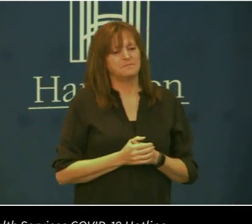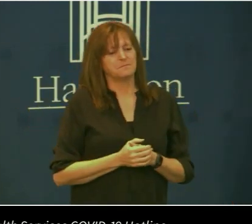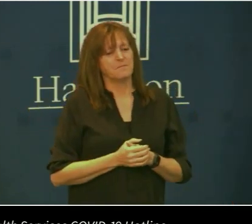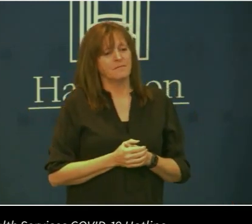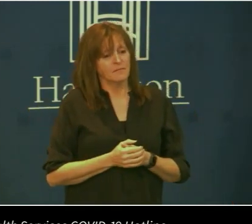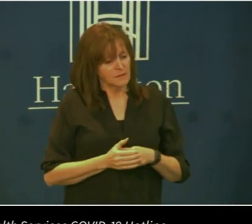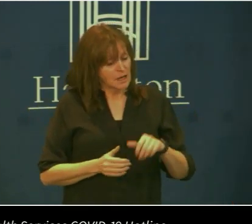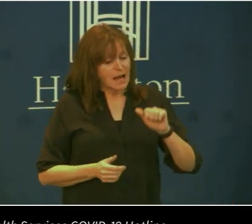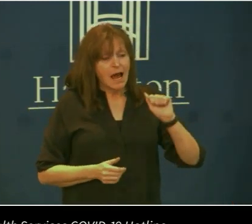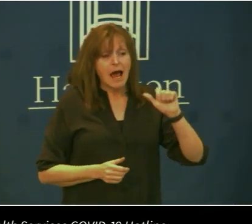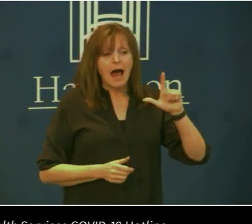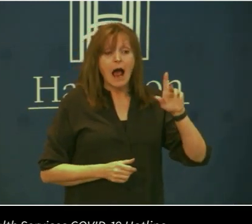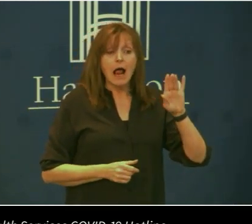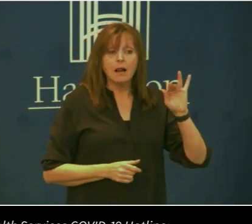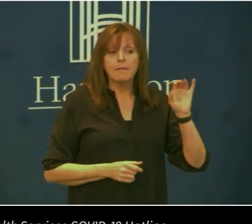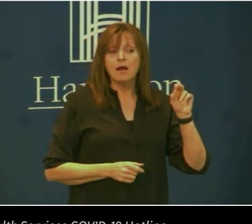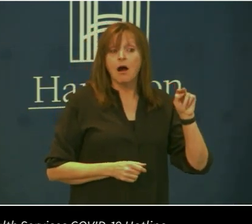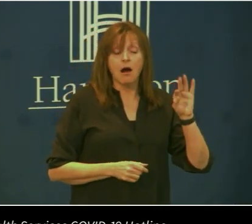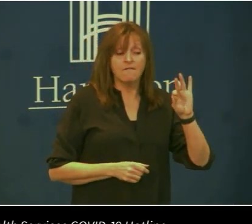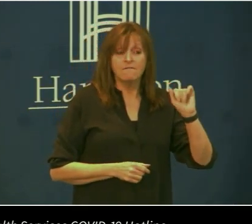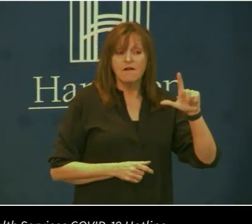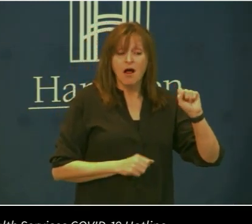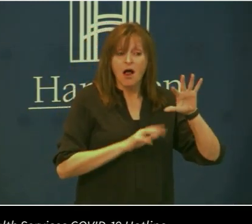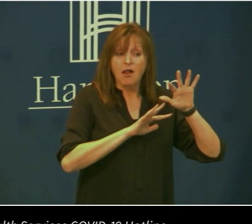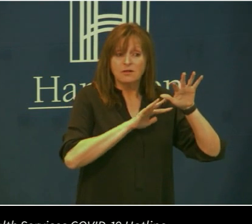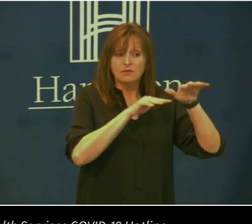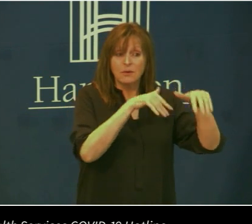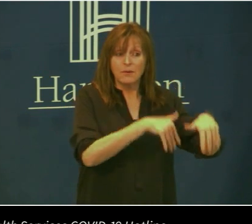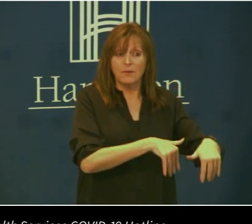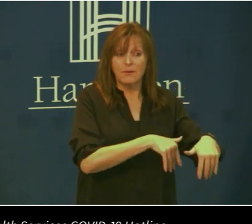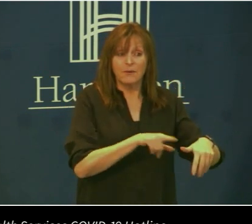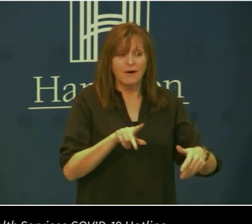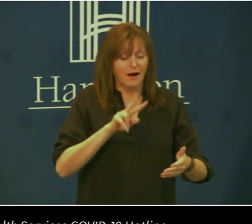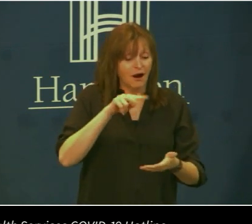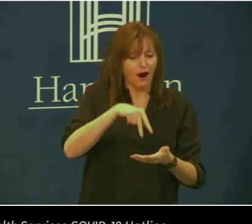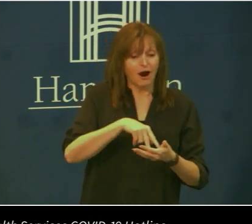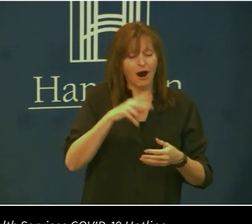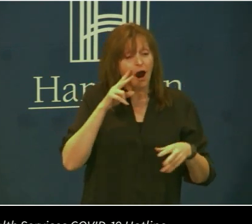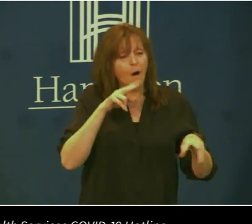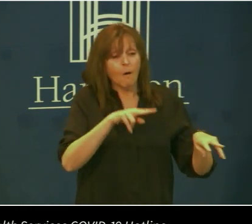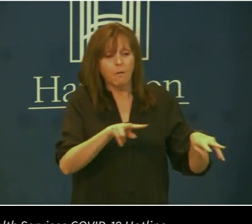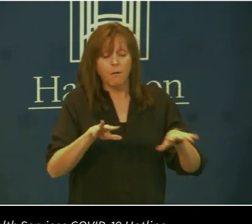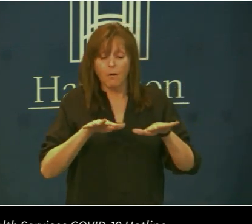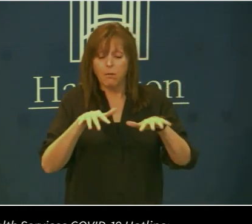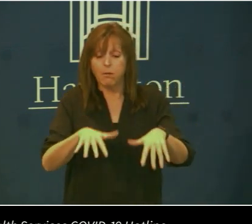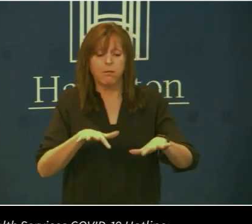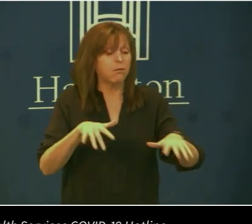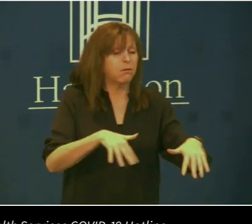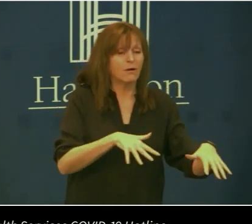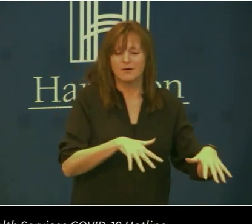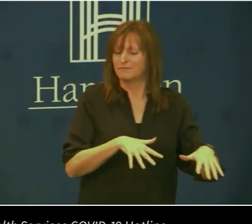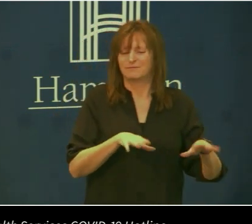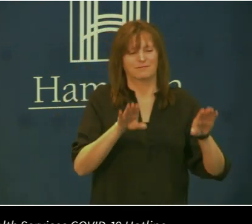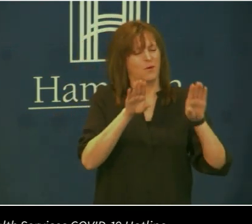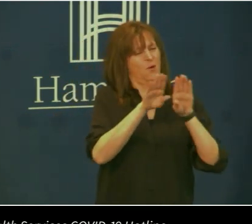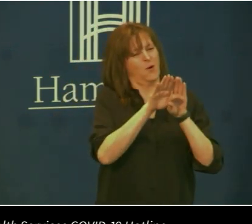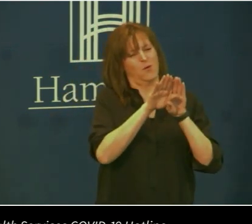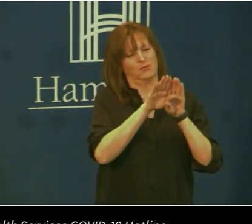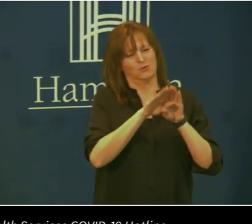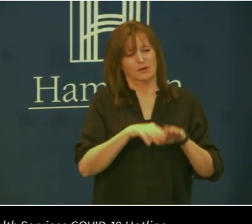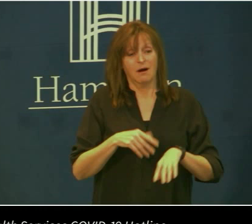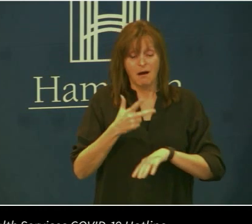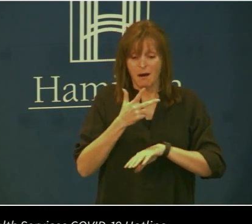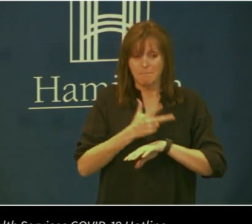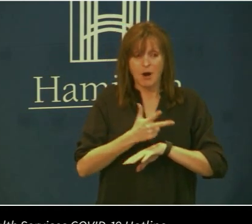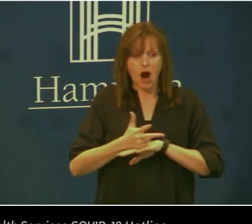viewing area. The water still flows, but the reality is the parking lot is closed on both sides of the street, again in an effort to prevent